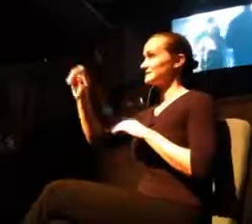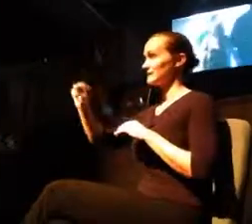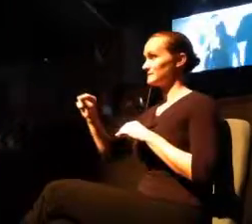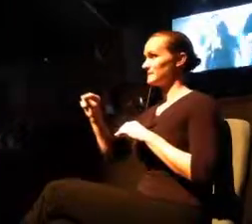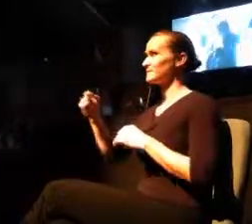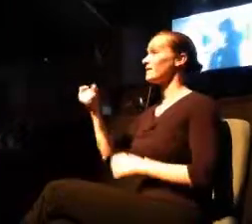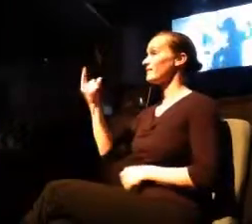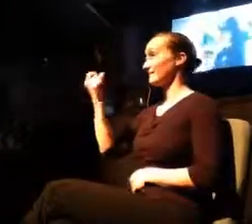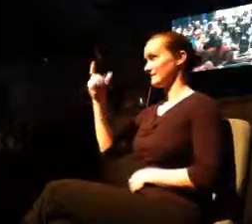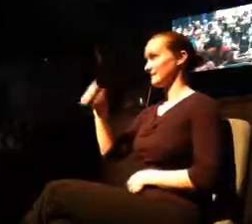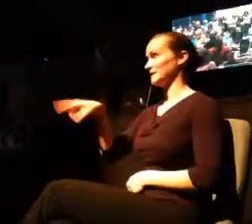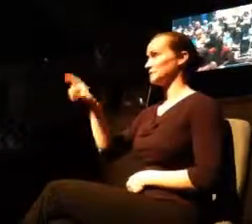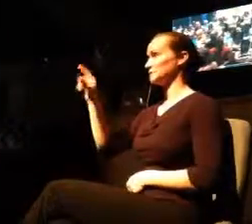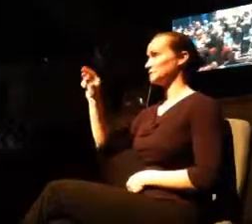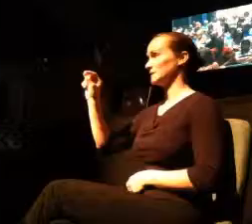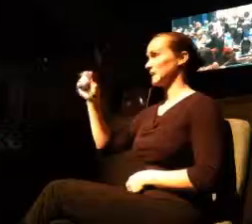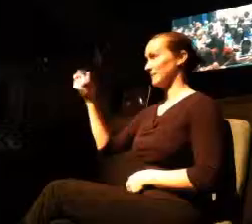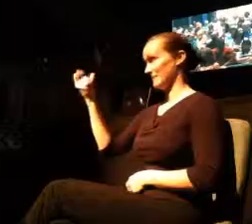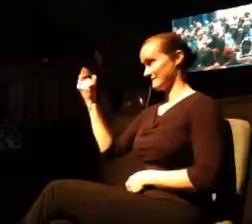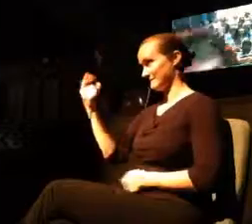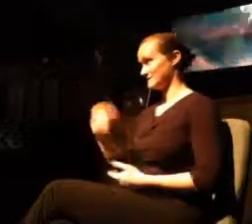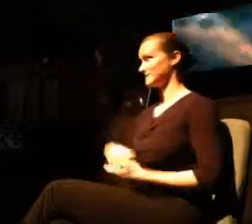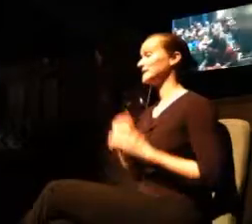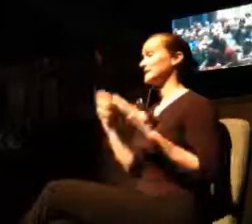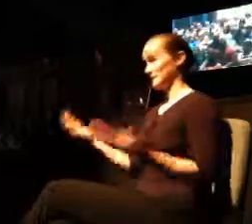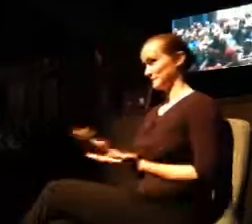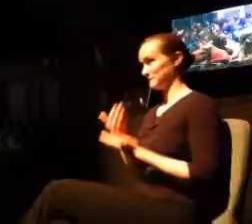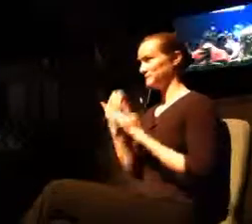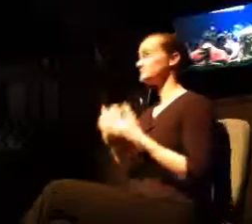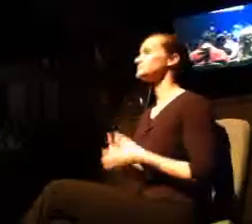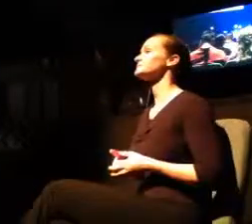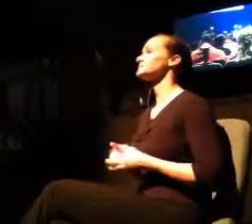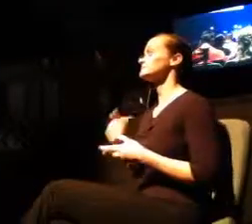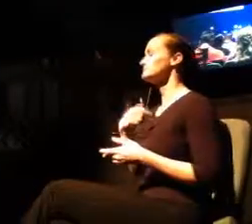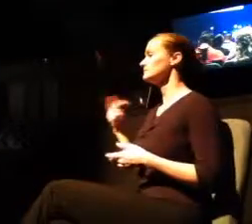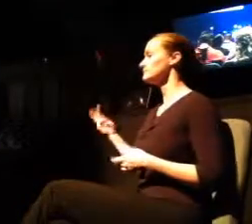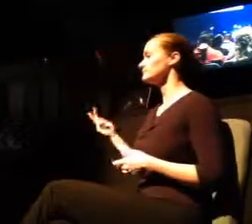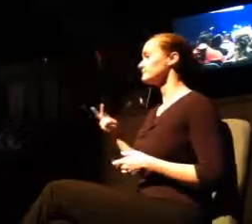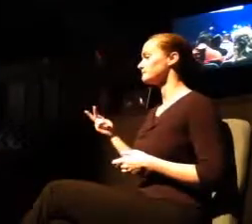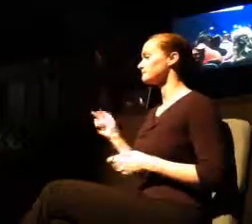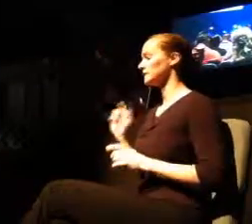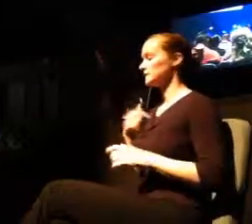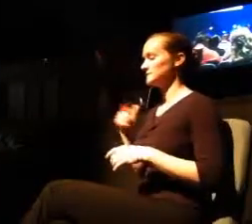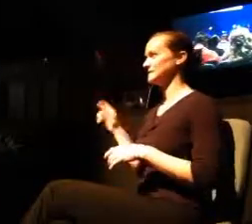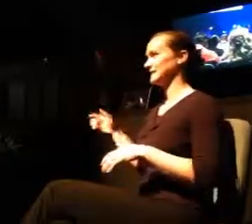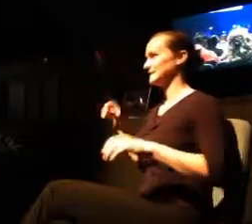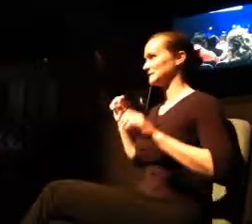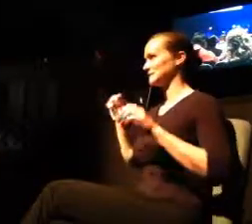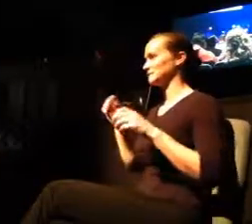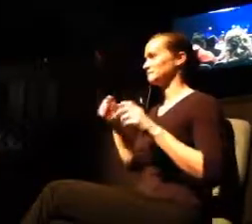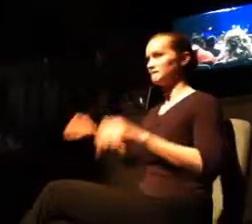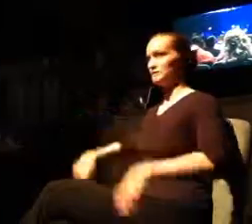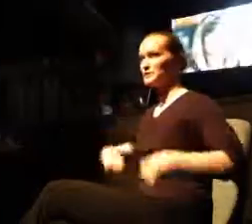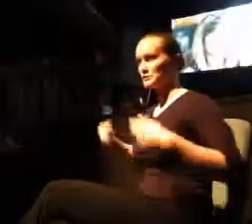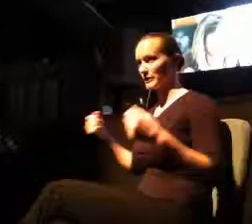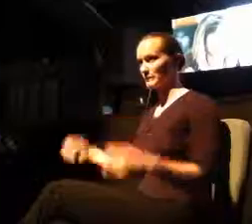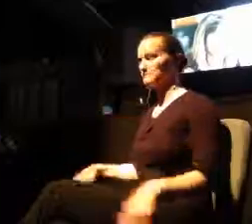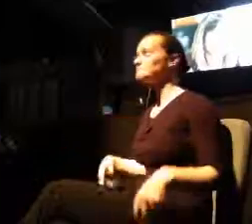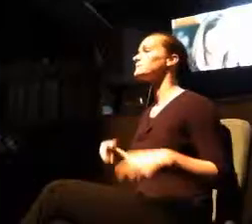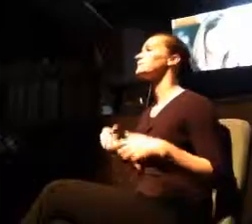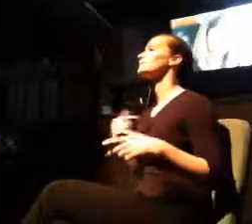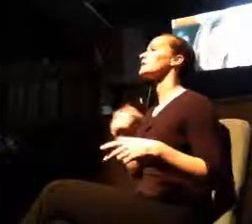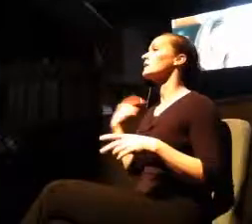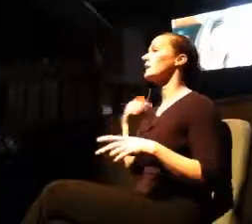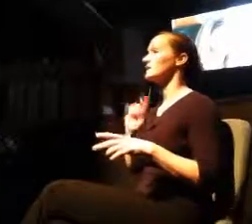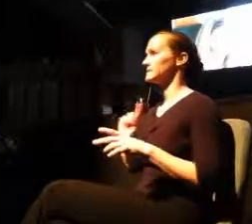9/11/2011 at the first time at Casas, and got out of the van, and he rolled in with the power chair, and I walked in, and I thought